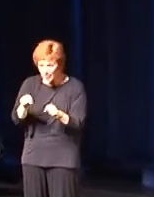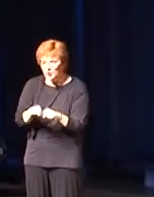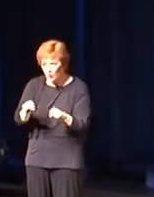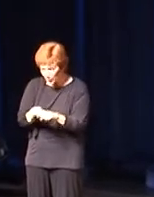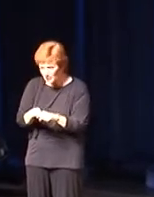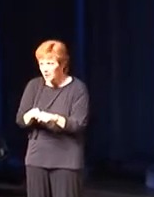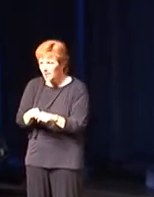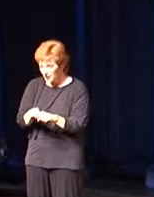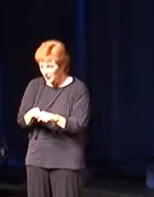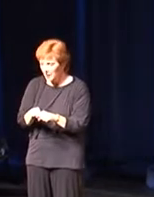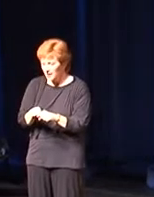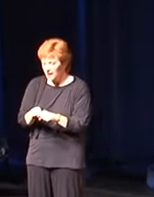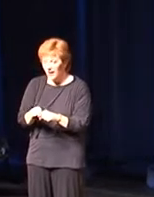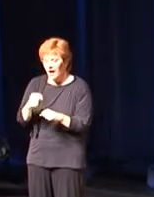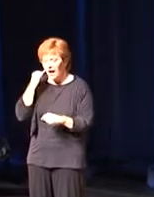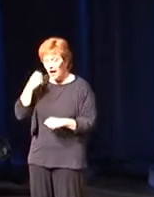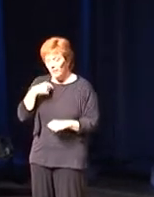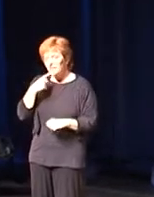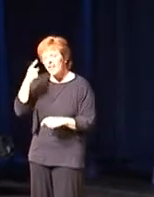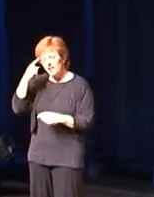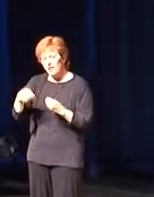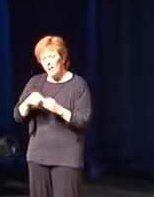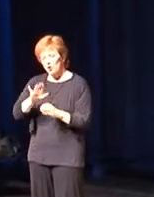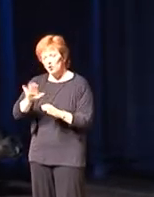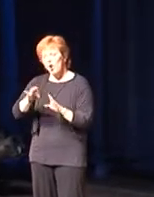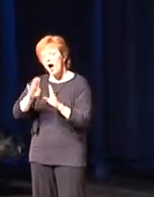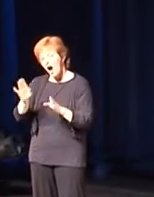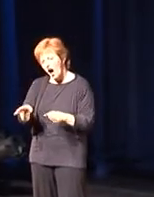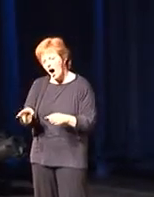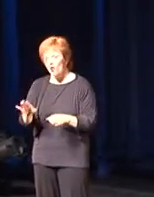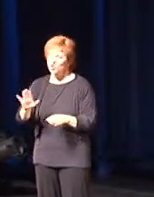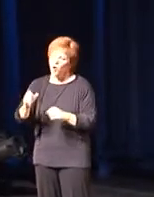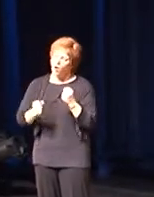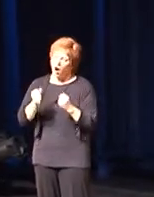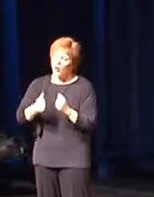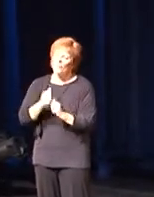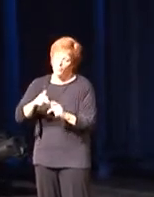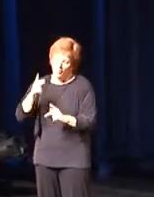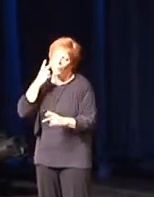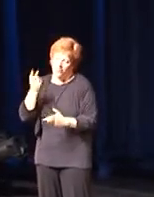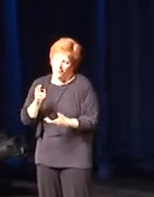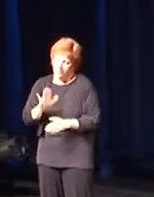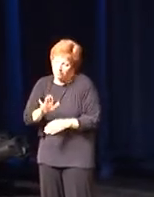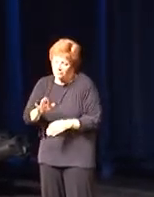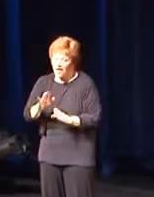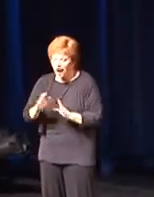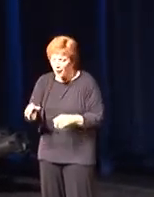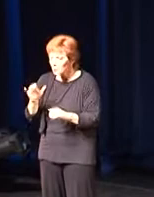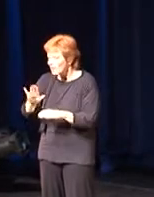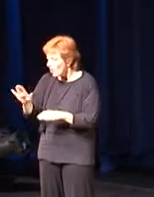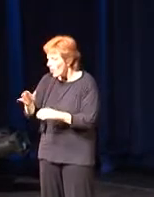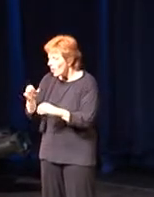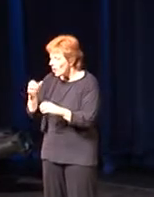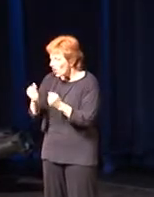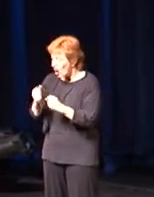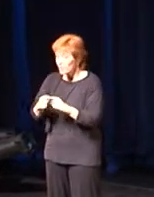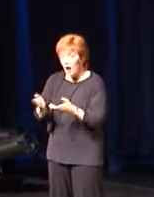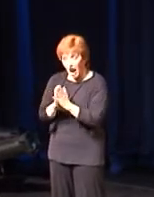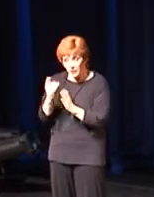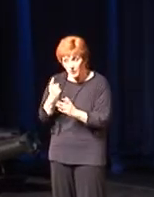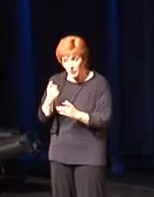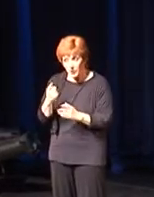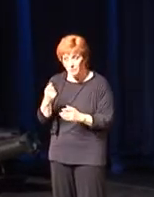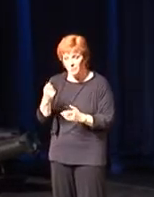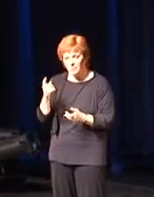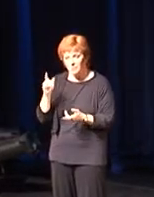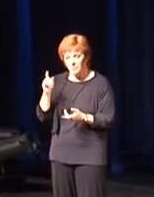shoes. You know, if I said, do you think about your own house or own car, most people are going to see their own house or car. But when I ask something where you're a